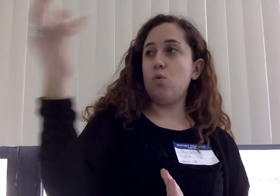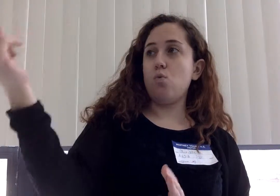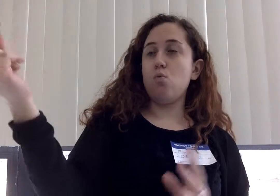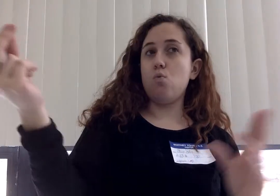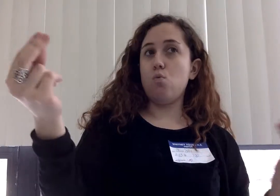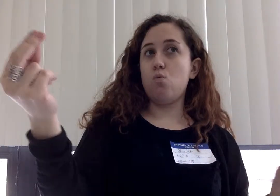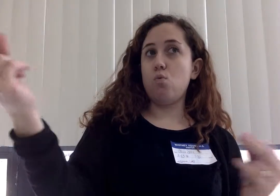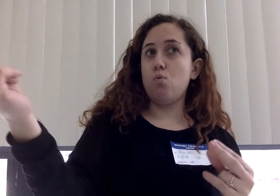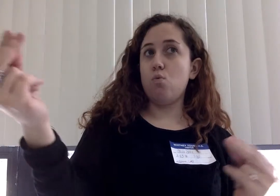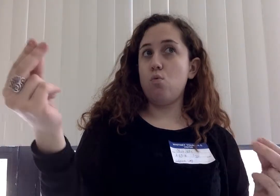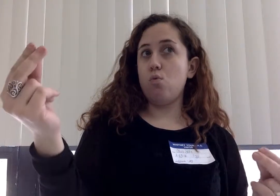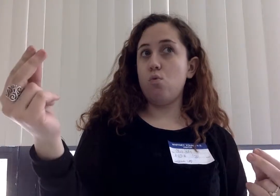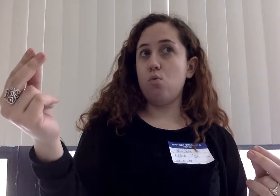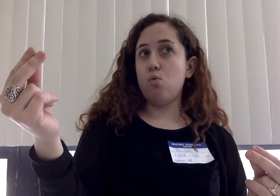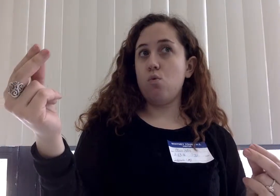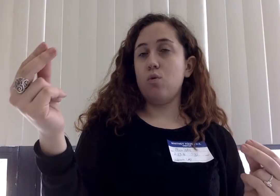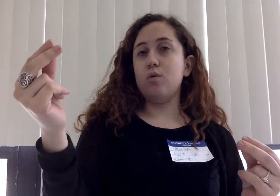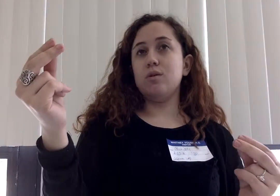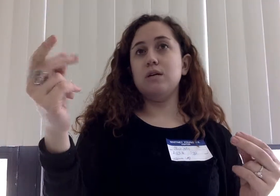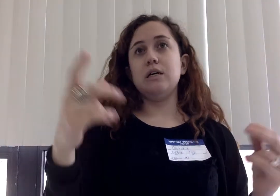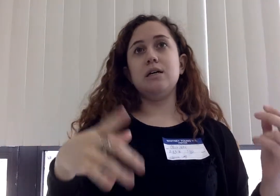It's our usual culprit. Can we get to 0 from here?